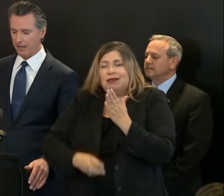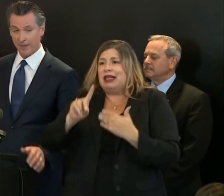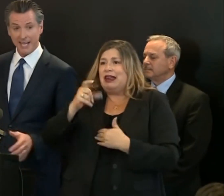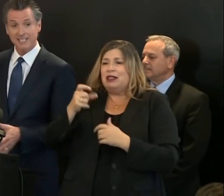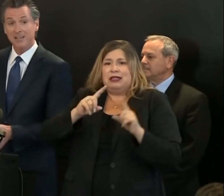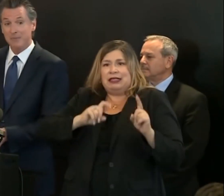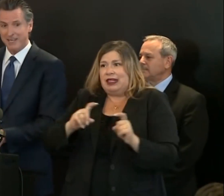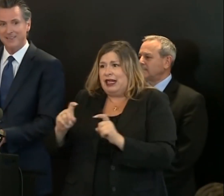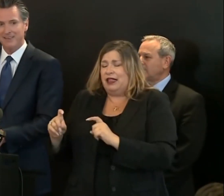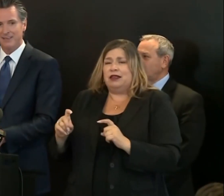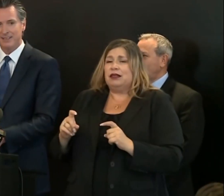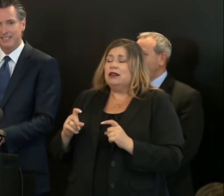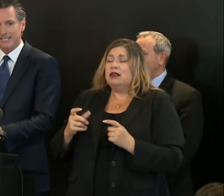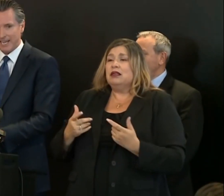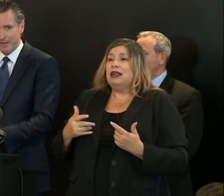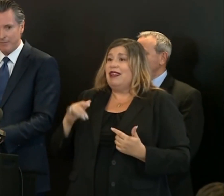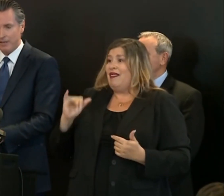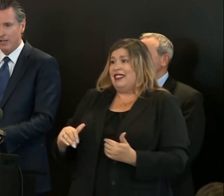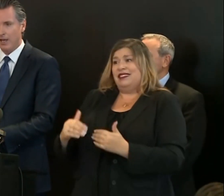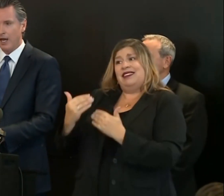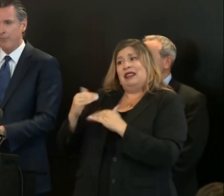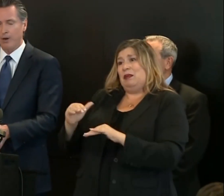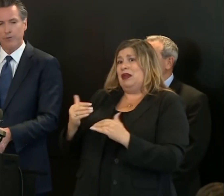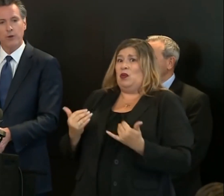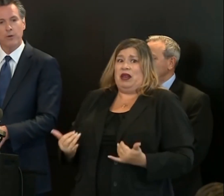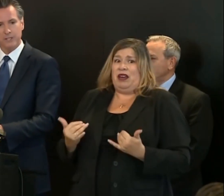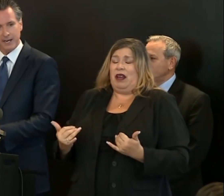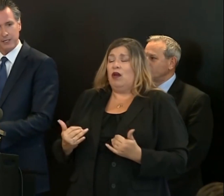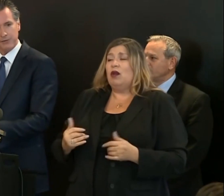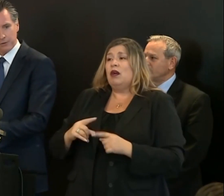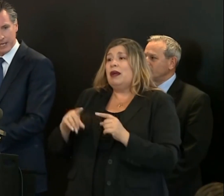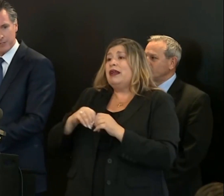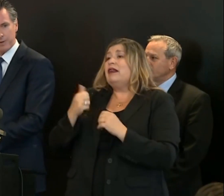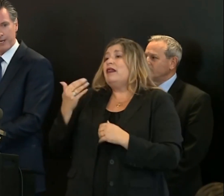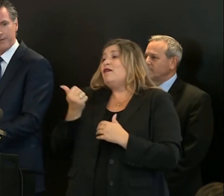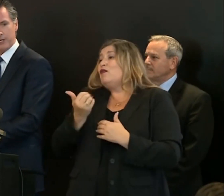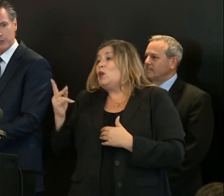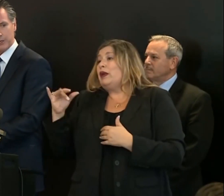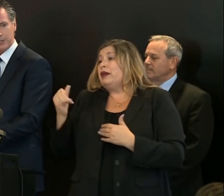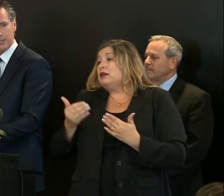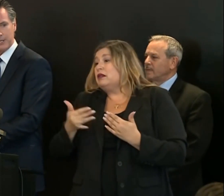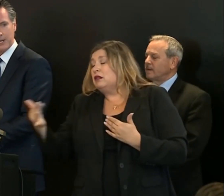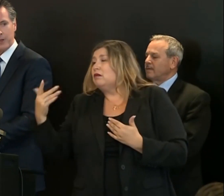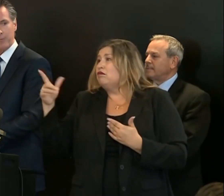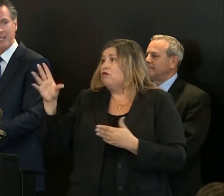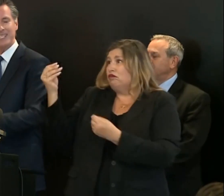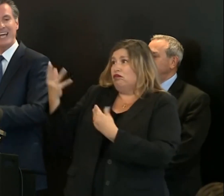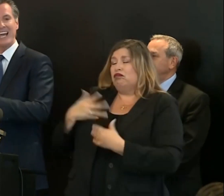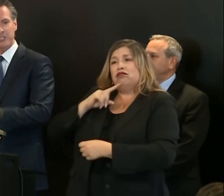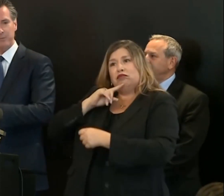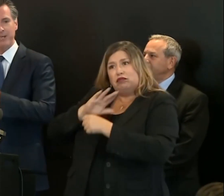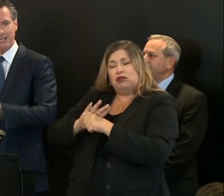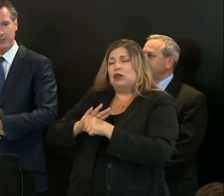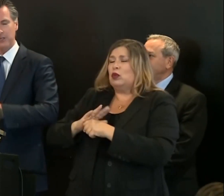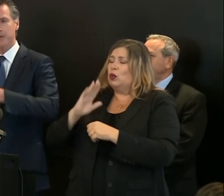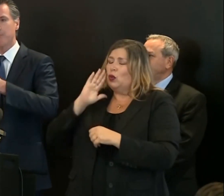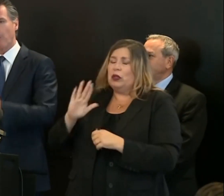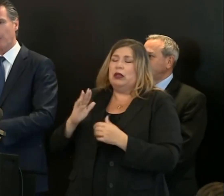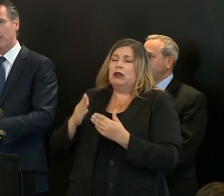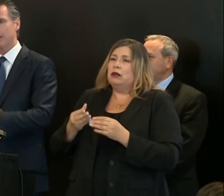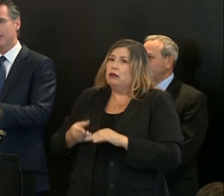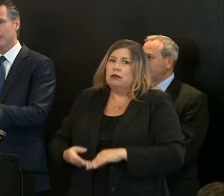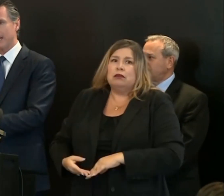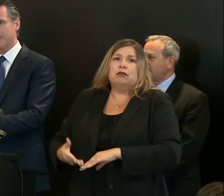provided. That's limited today, but over the course of the next few days, we've been given assurances there'll be